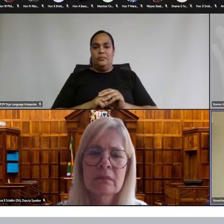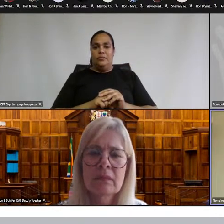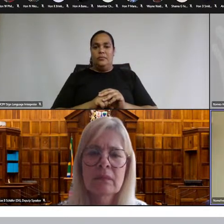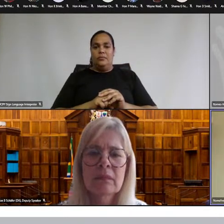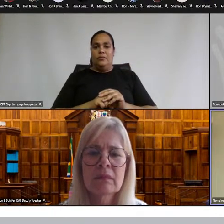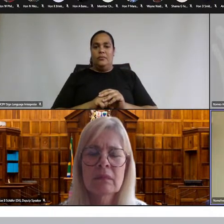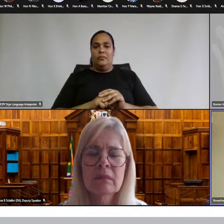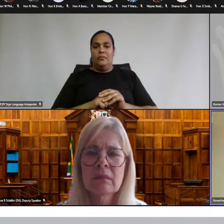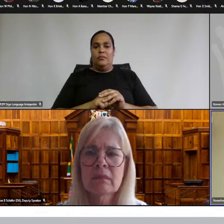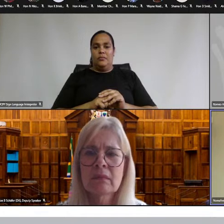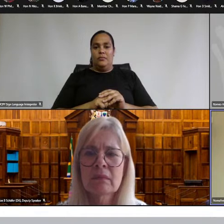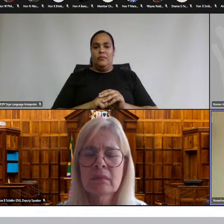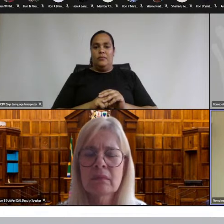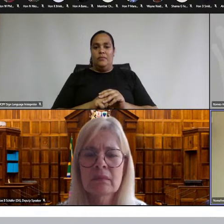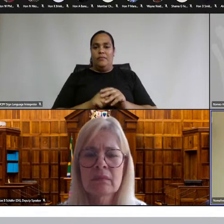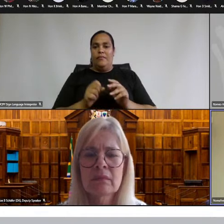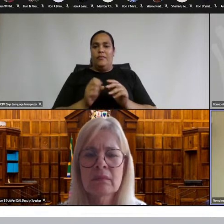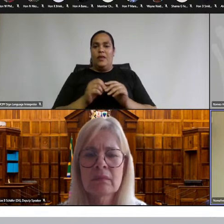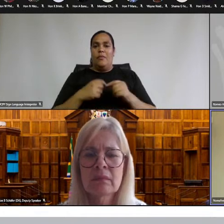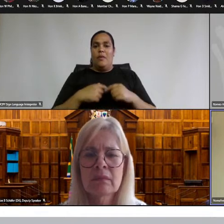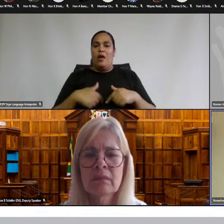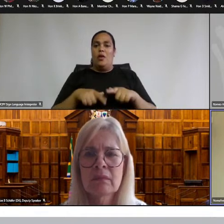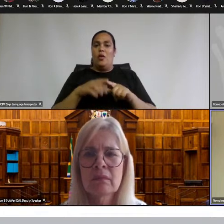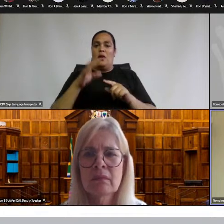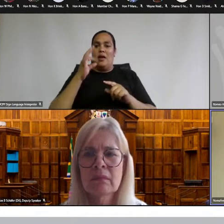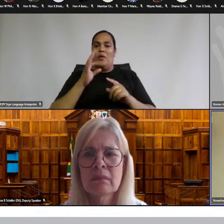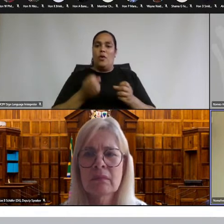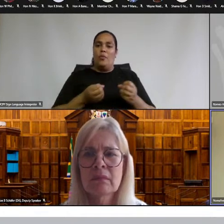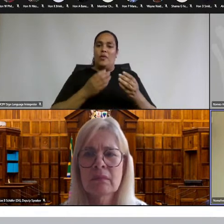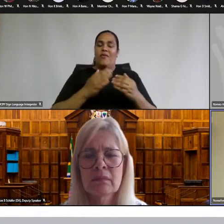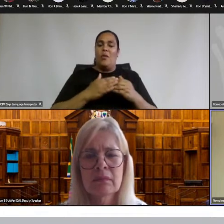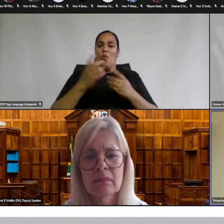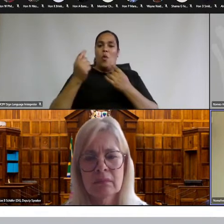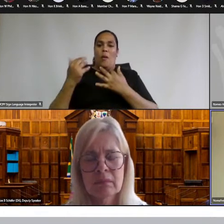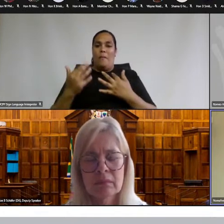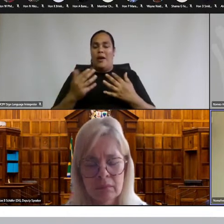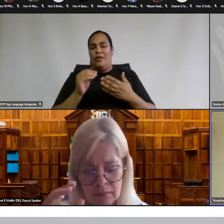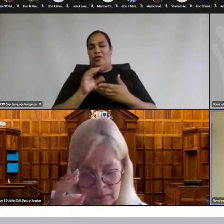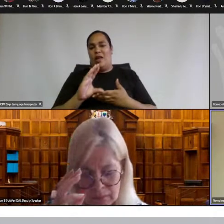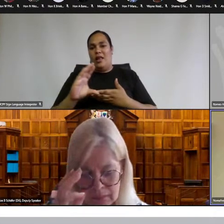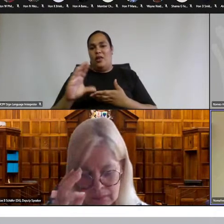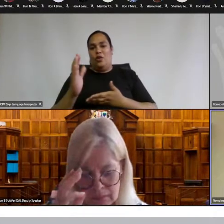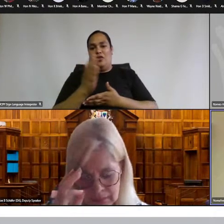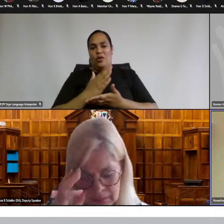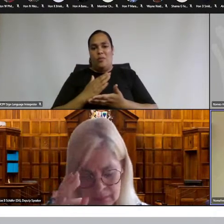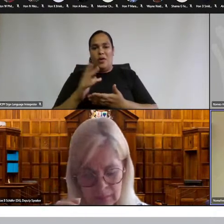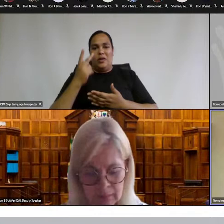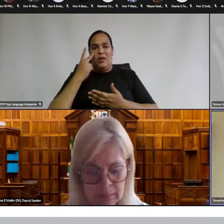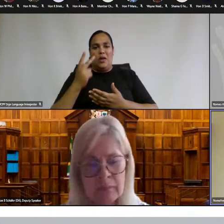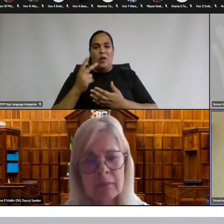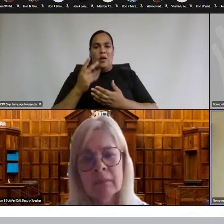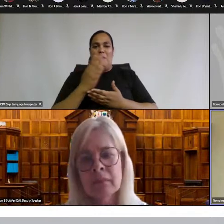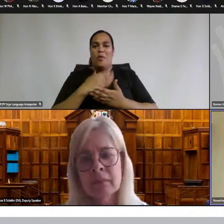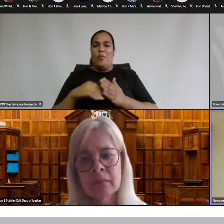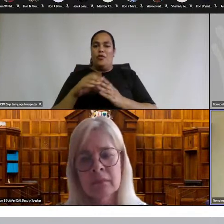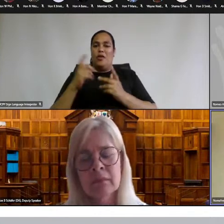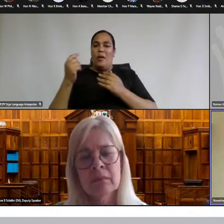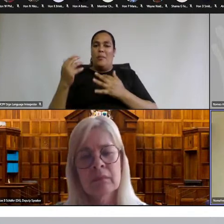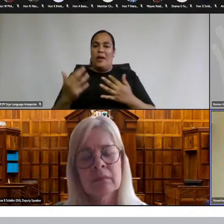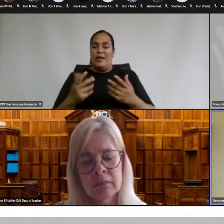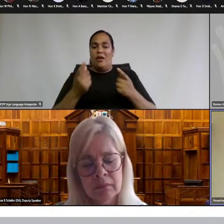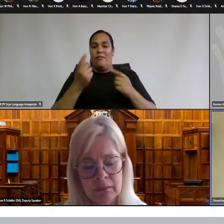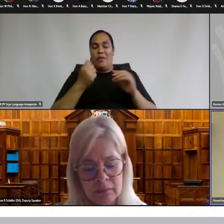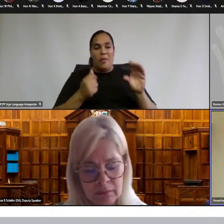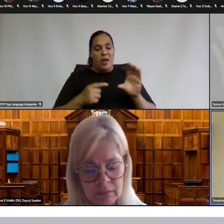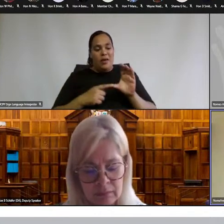The Cape government provides, actually gives more budget in terms of the allocation you have. If you look at the proportion of the budget, of the money that